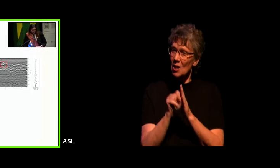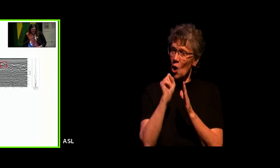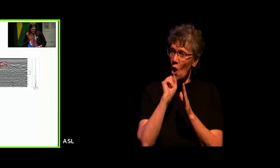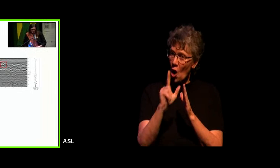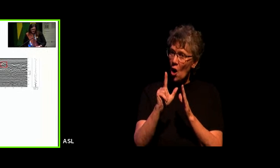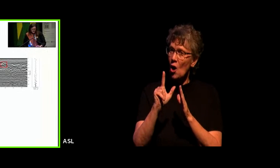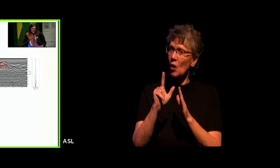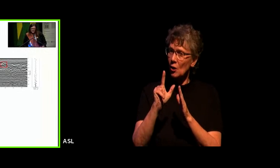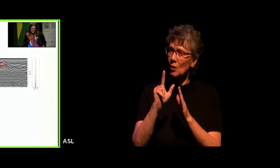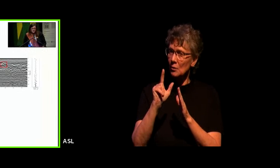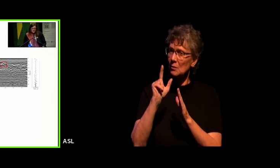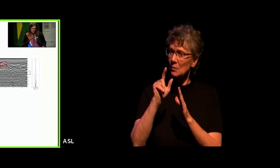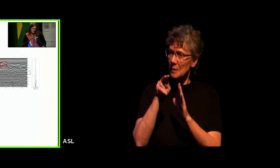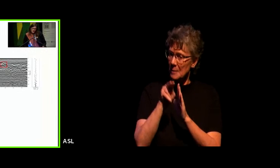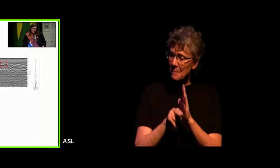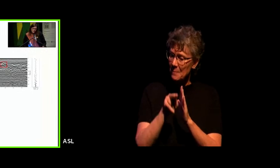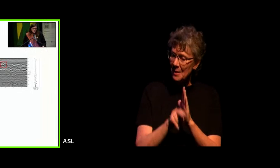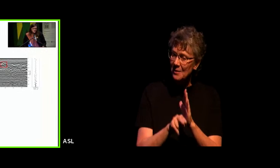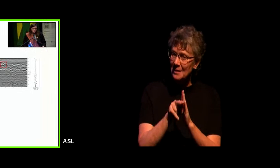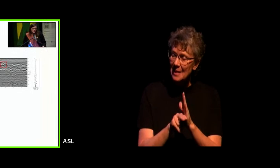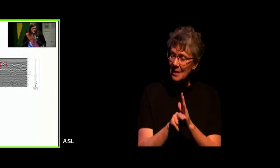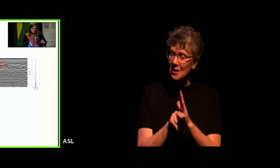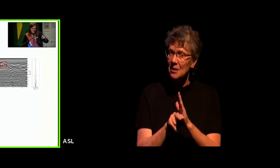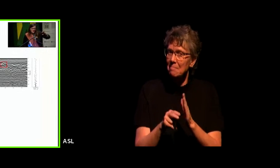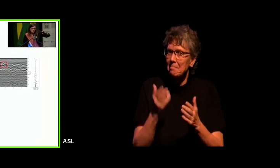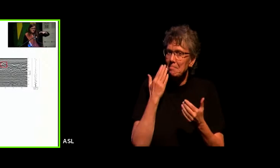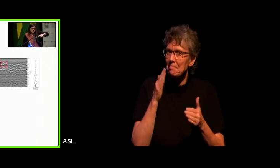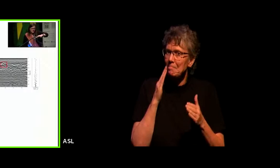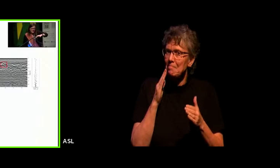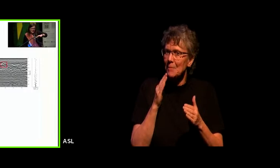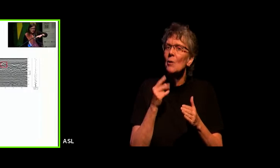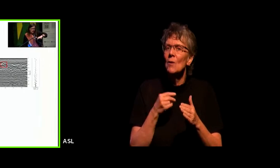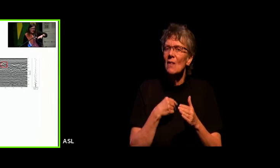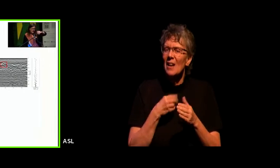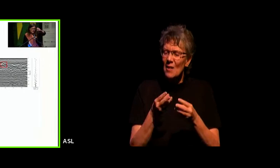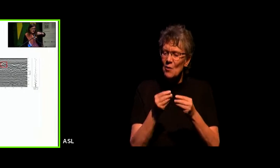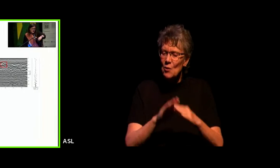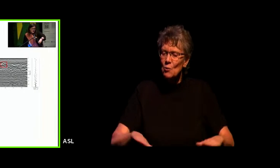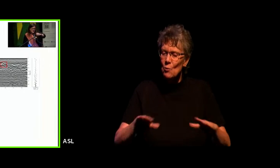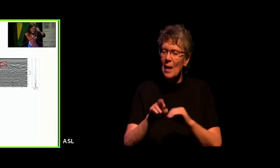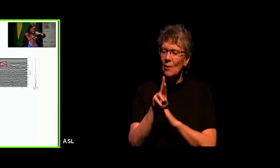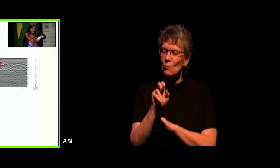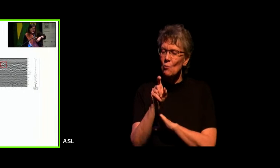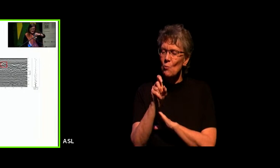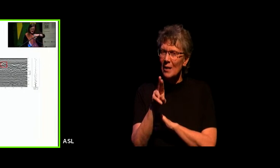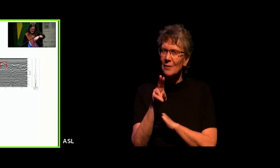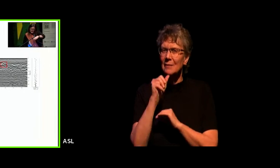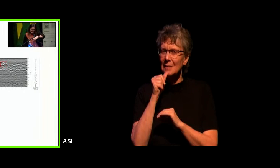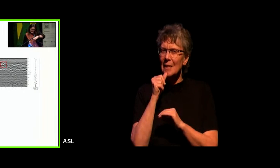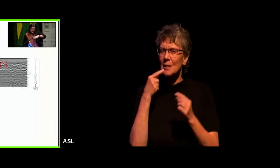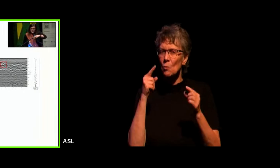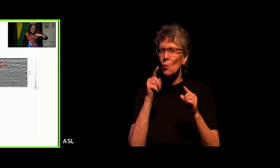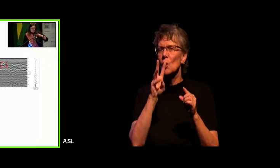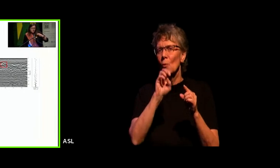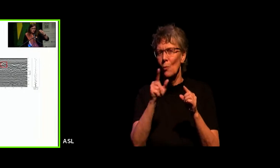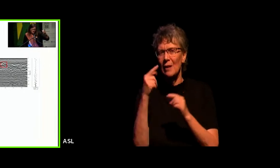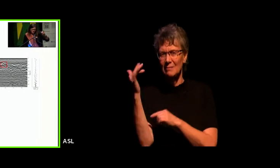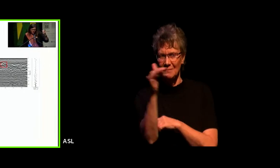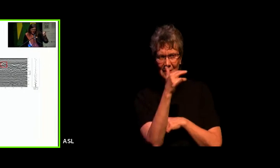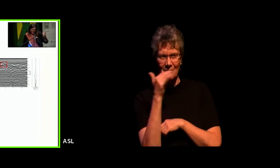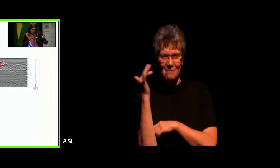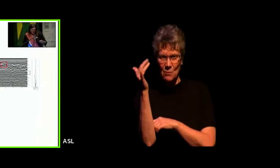challenges is that ground penetrating radar doesn't work well in the forest. We have to have the unit actually on the ground to send the electromagnetic signal down. So